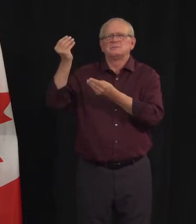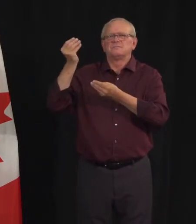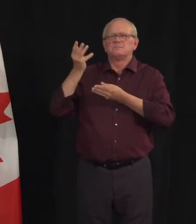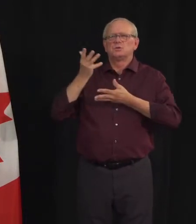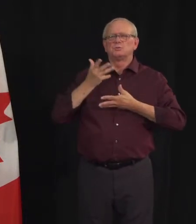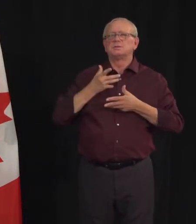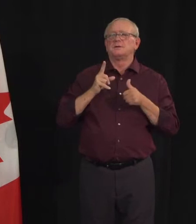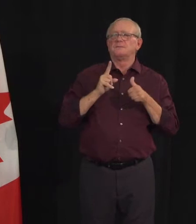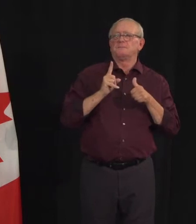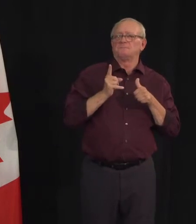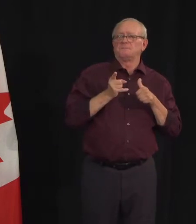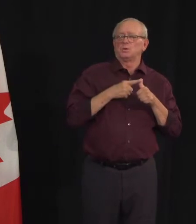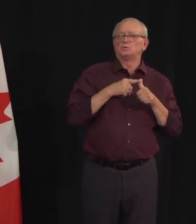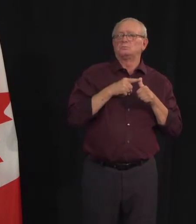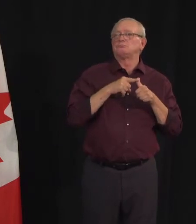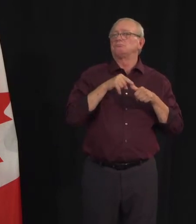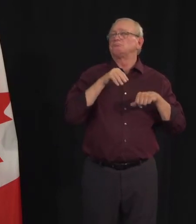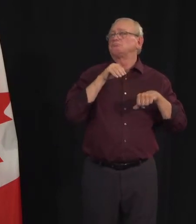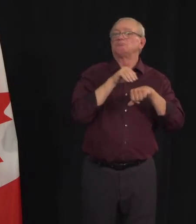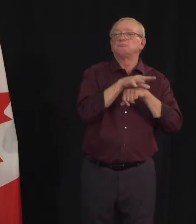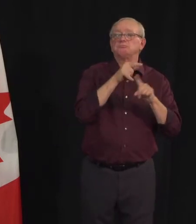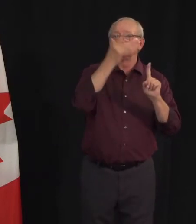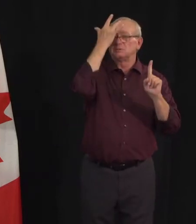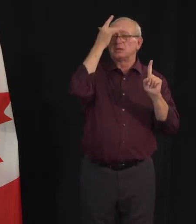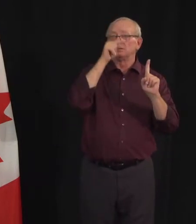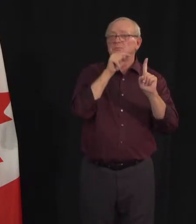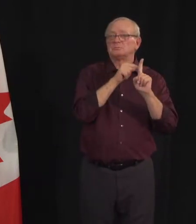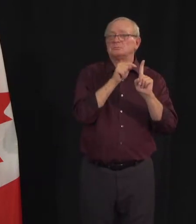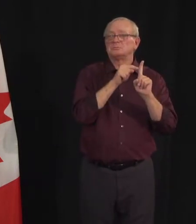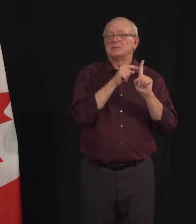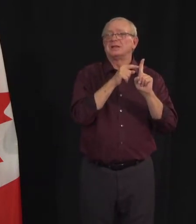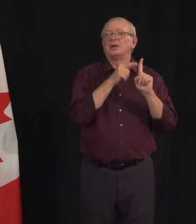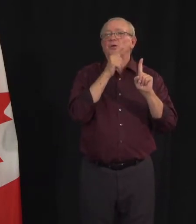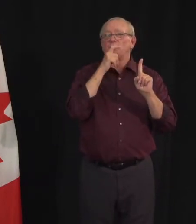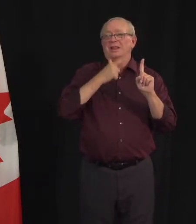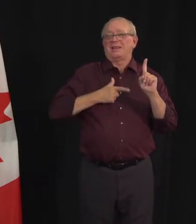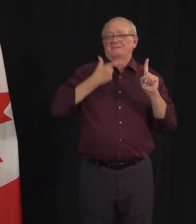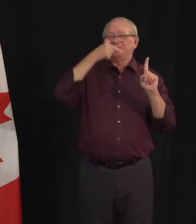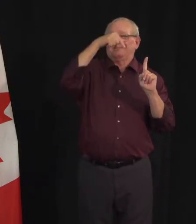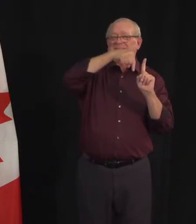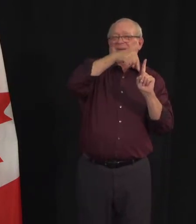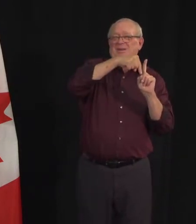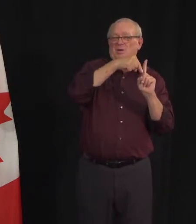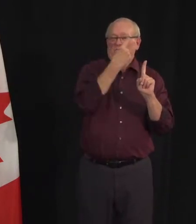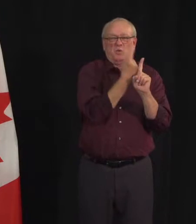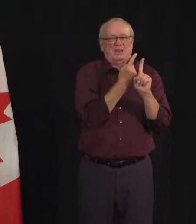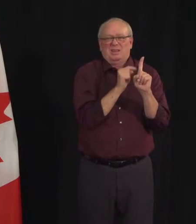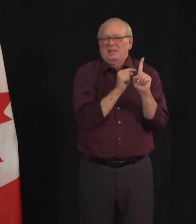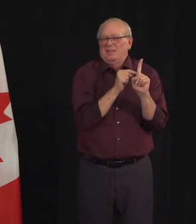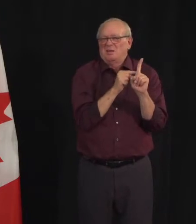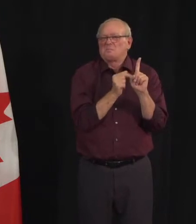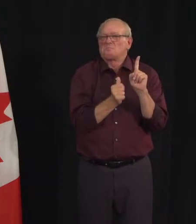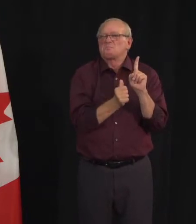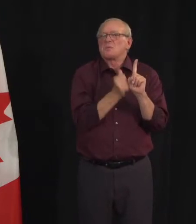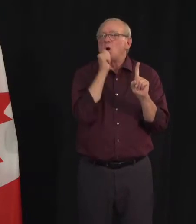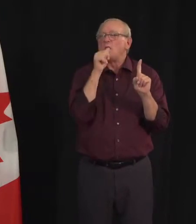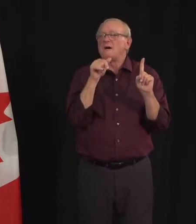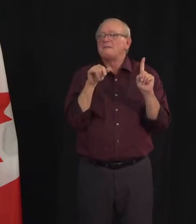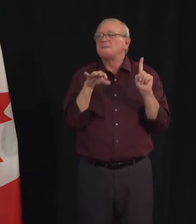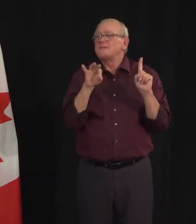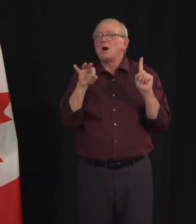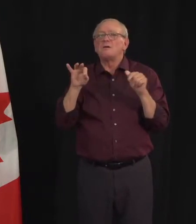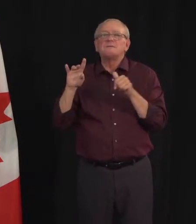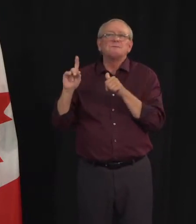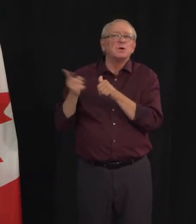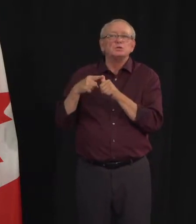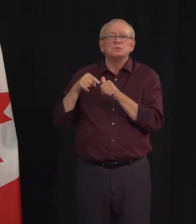was identified in a resident. Almost all the rest are cases identified initially in a staff member. The vast majority